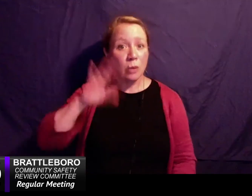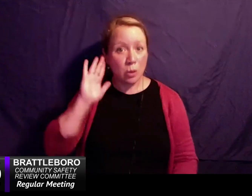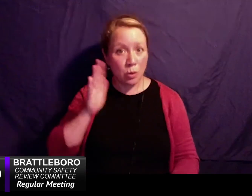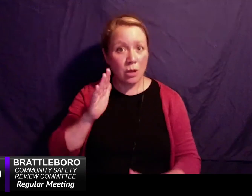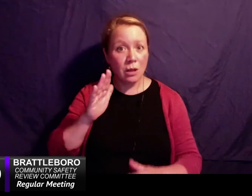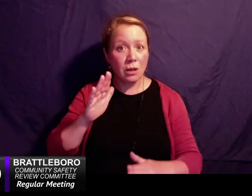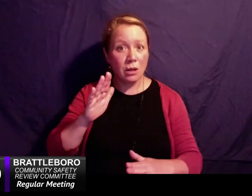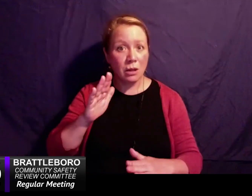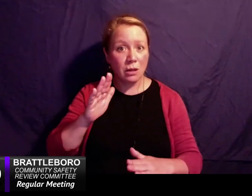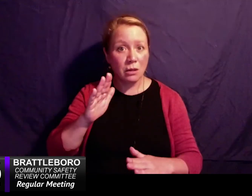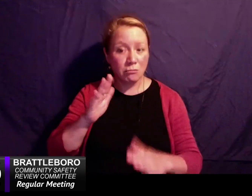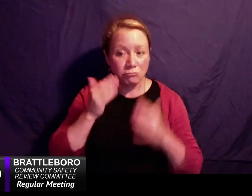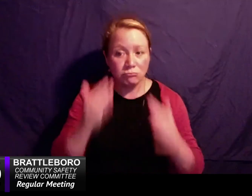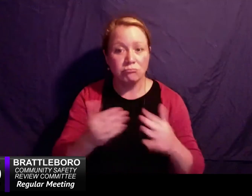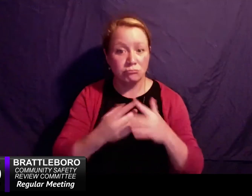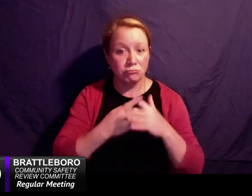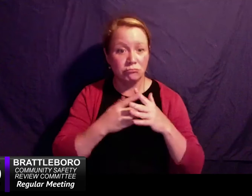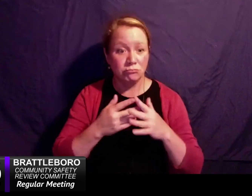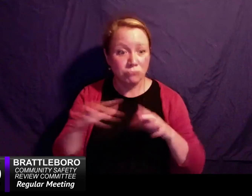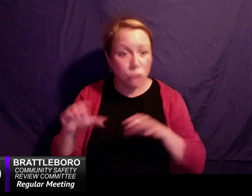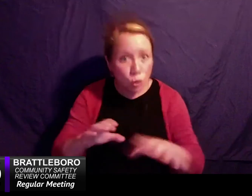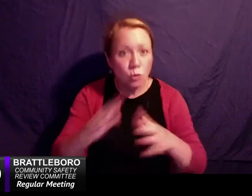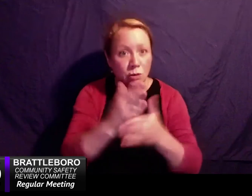of information together, I hope.